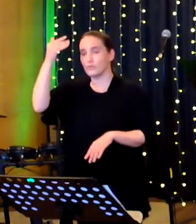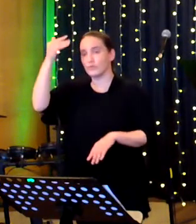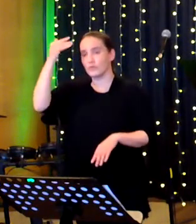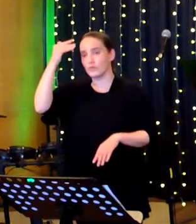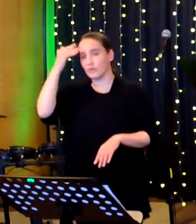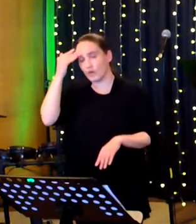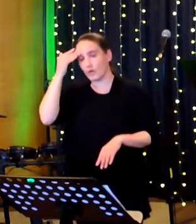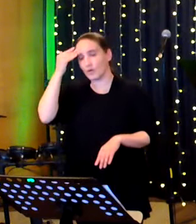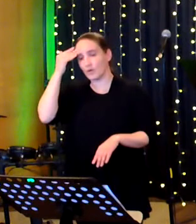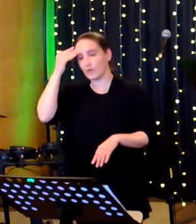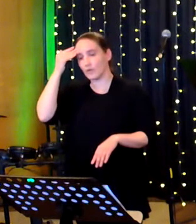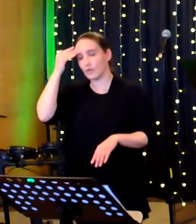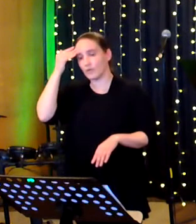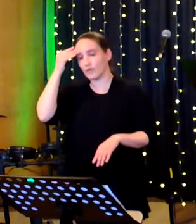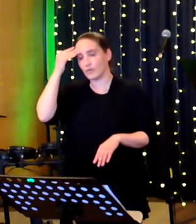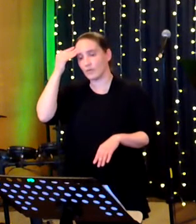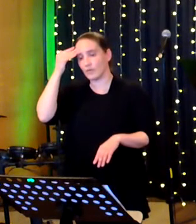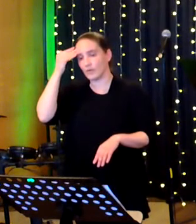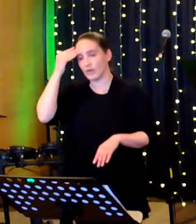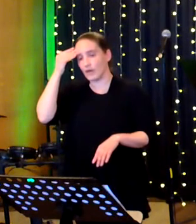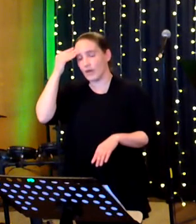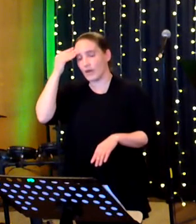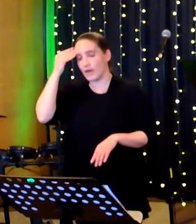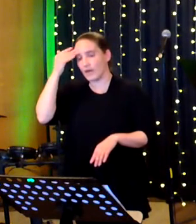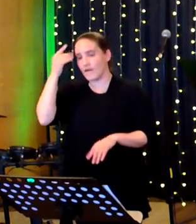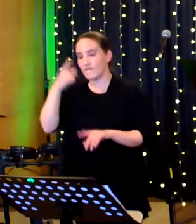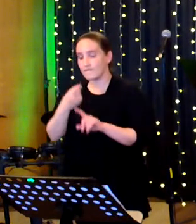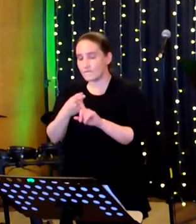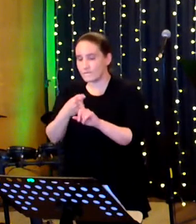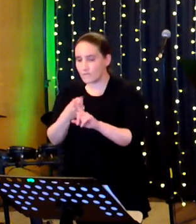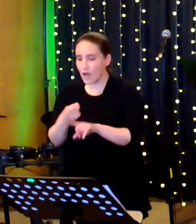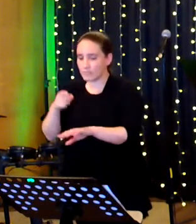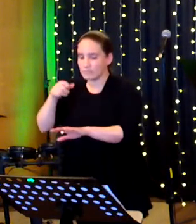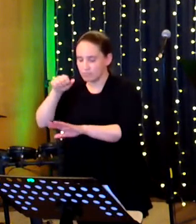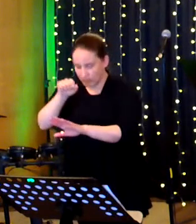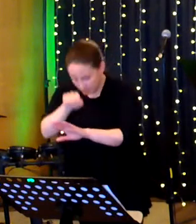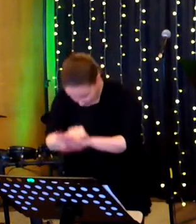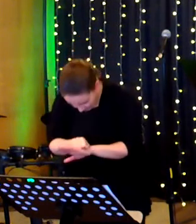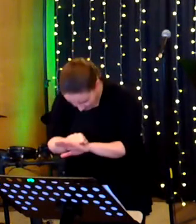face and on your knees, that is an amazing distance to travel.